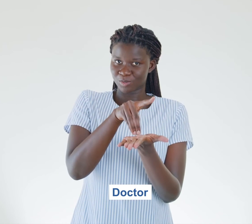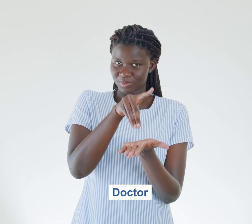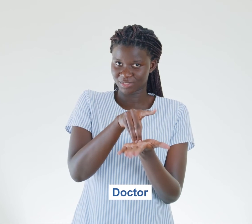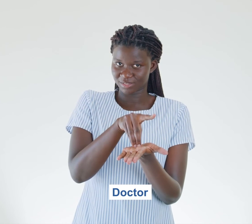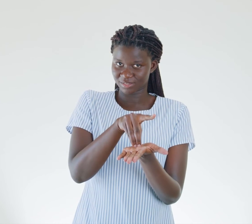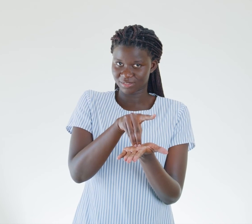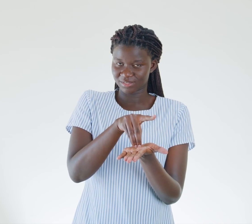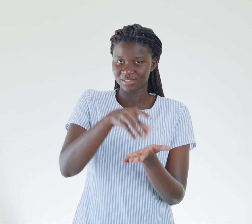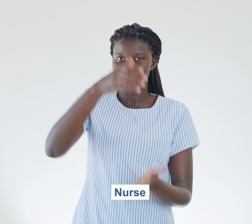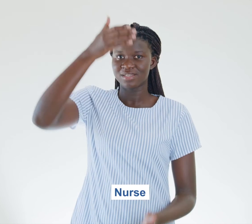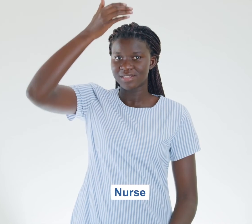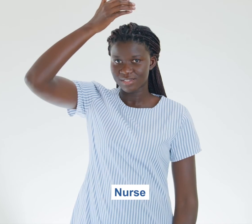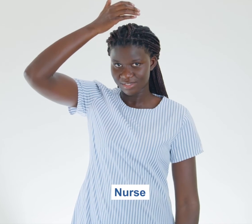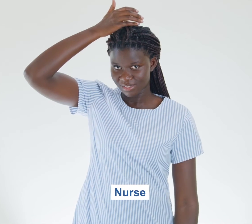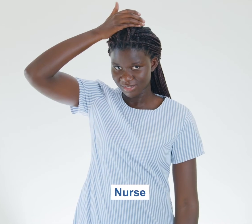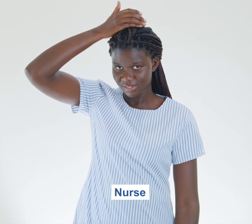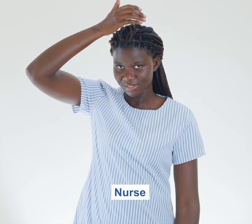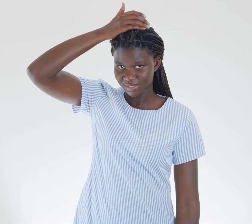doctor, nurse,